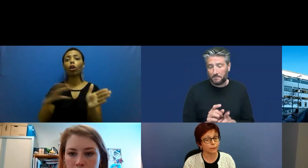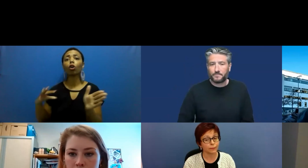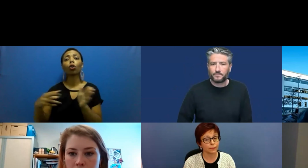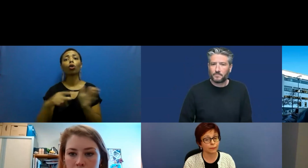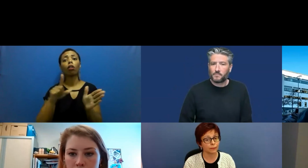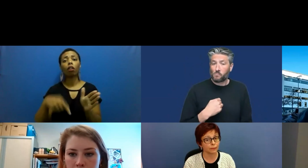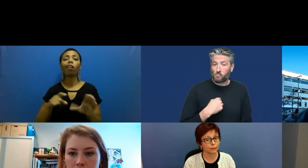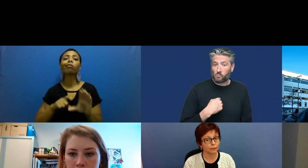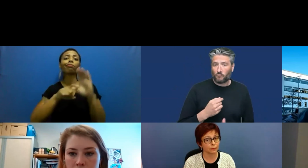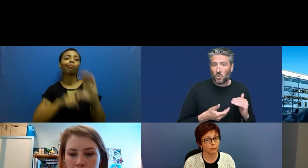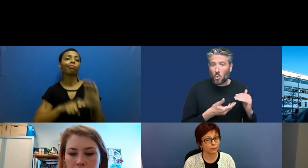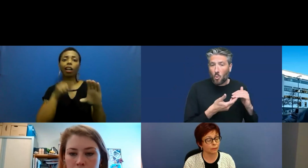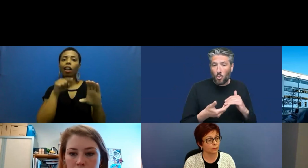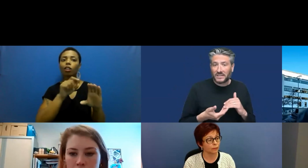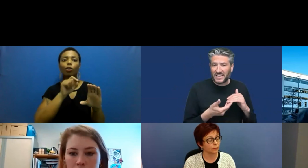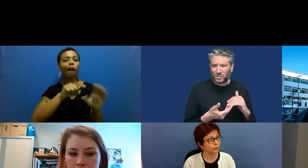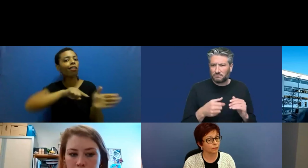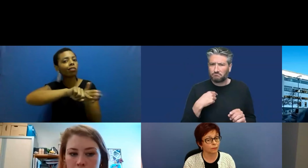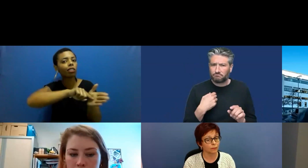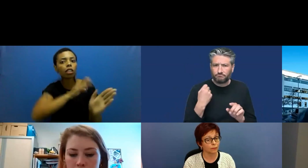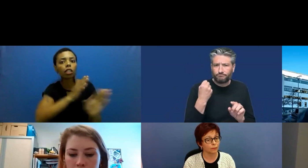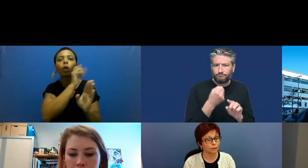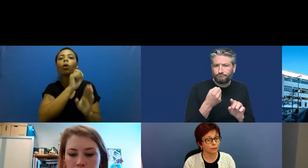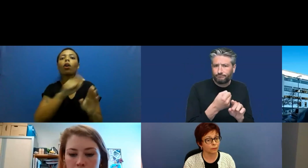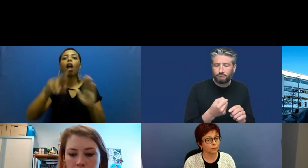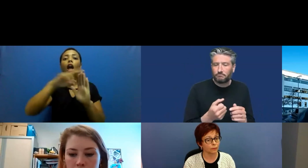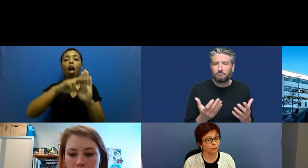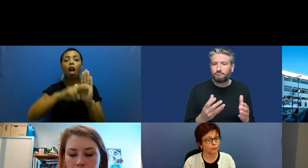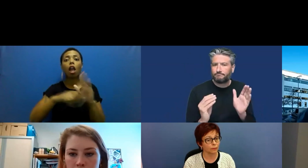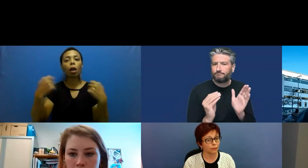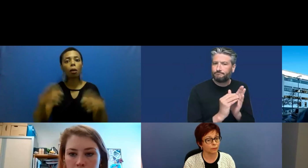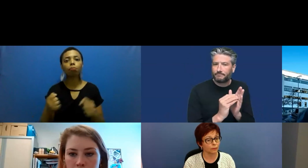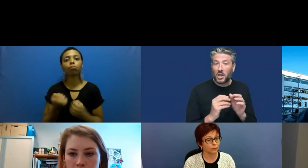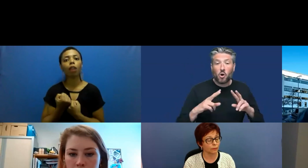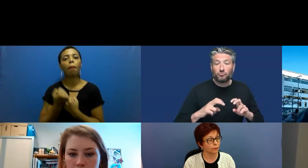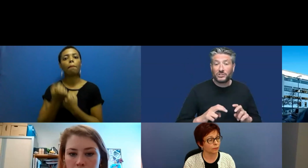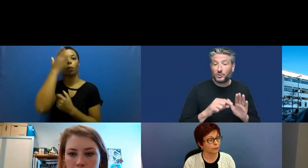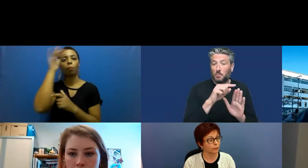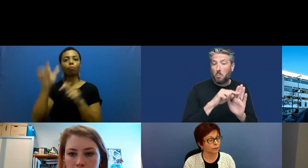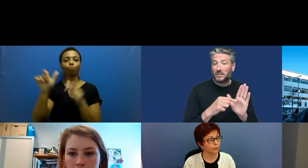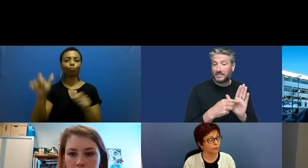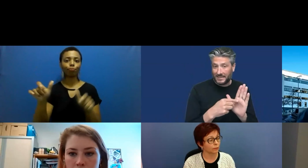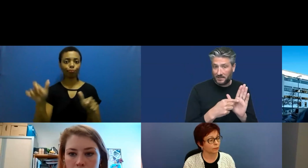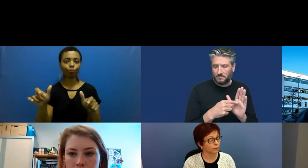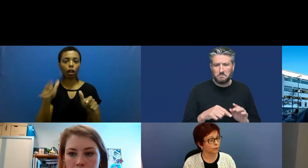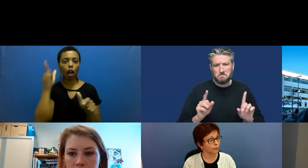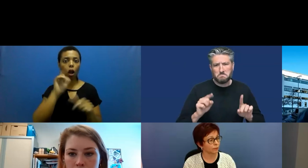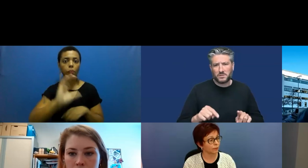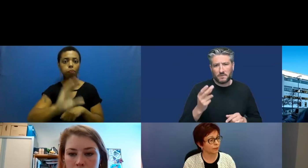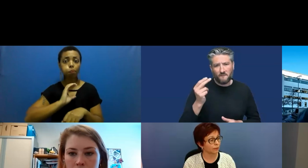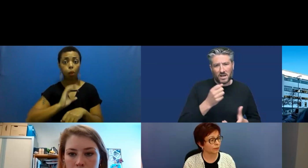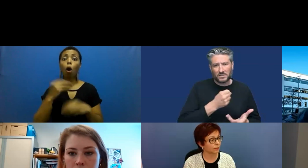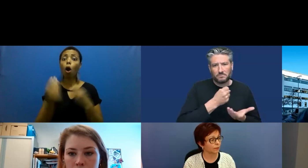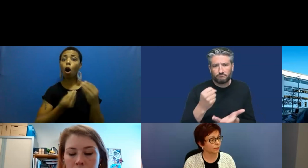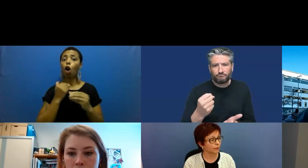reaching research policy and research policy giving funds to the development of assistive technology